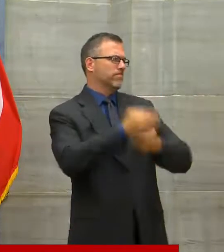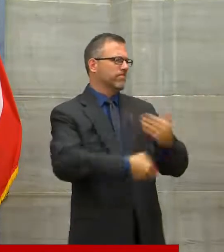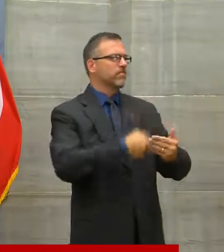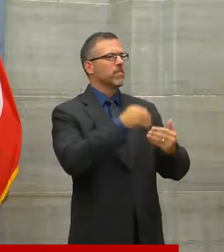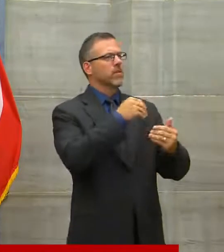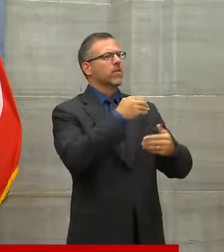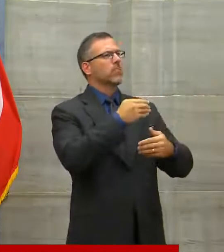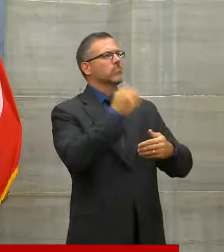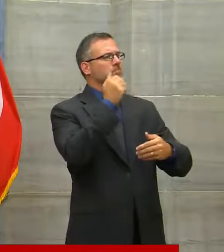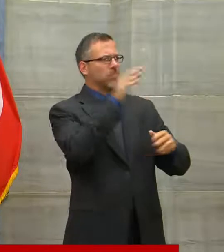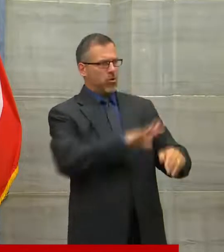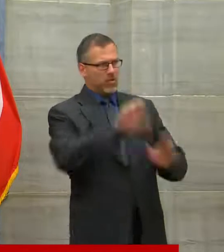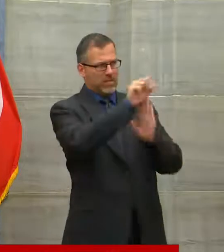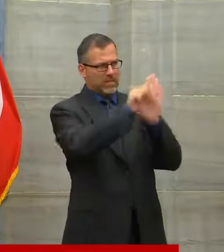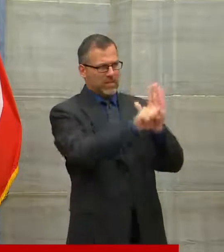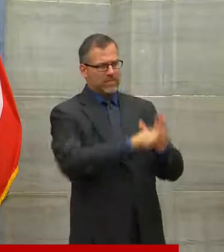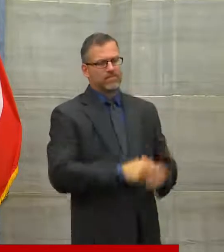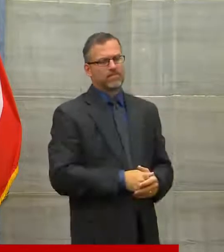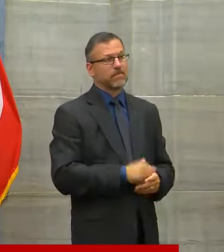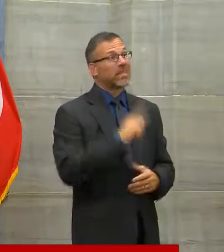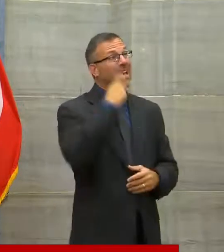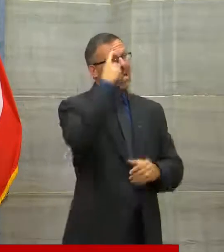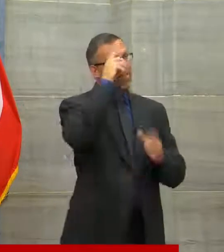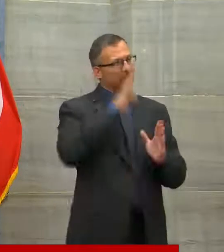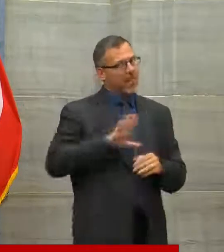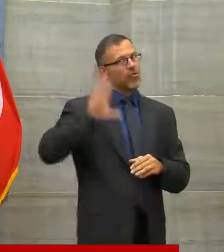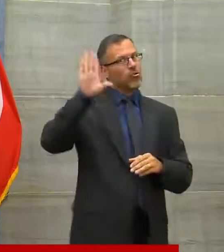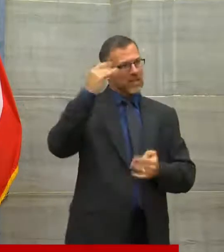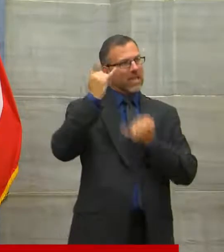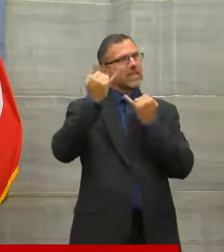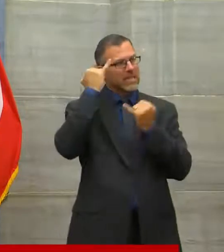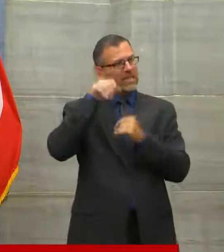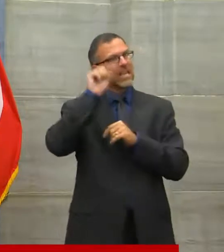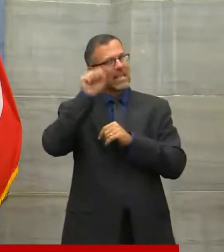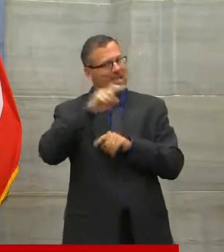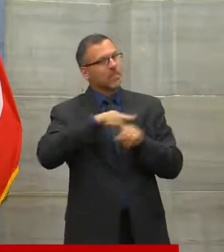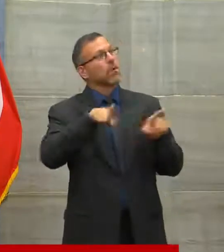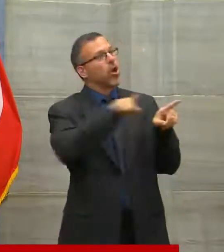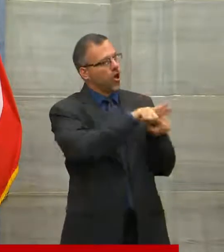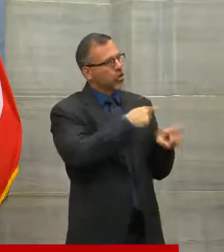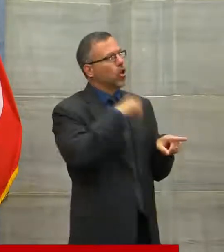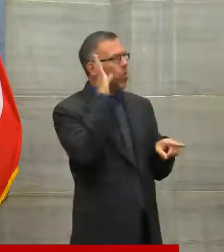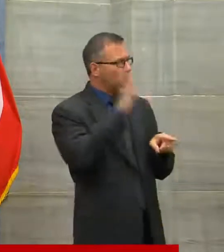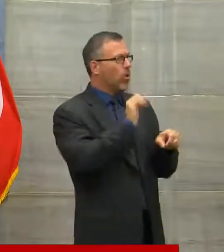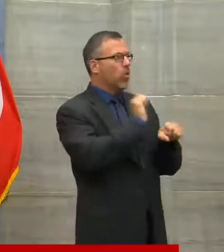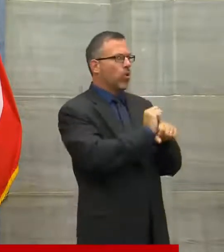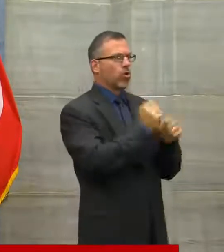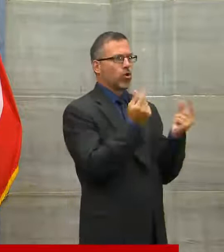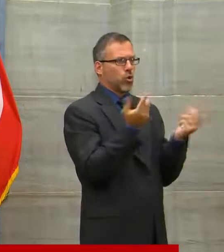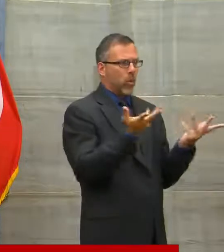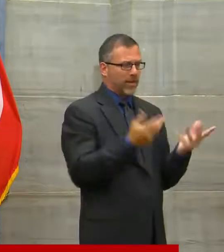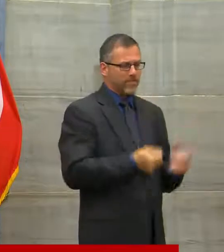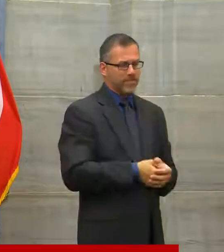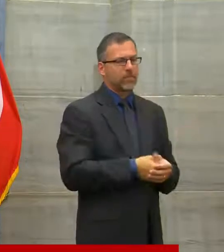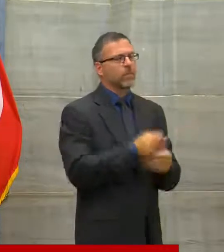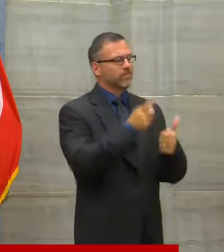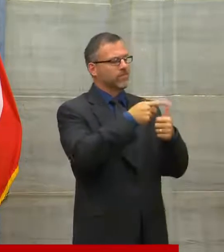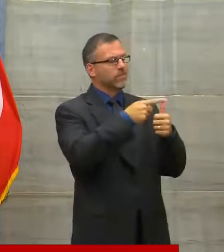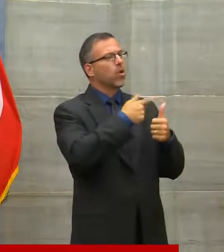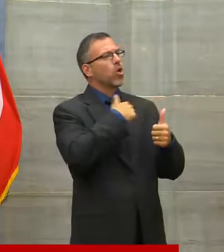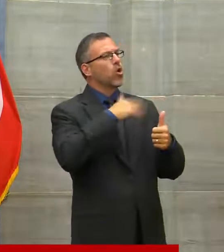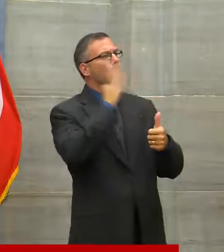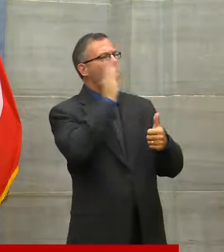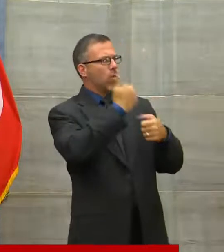to the governor's initiatives, we pledge to collaborate on the following. Number one, assure